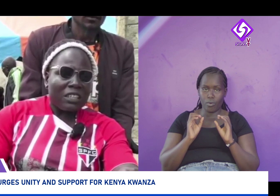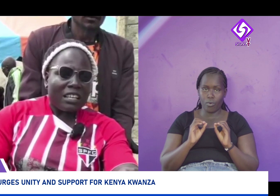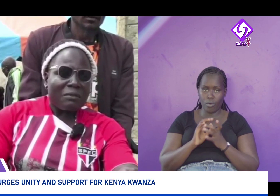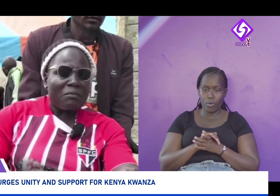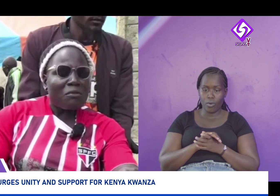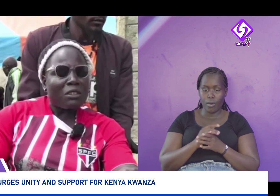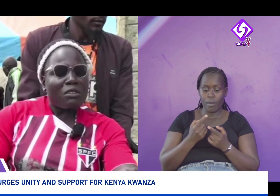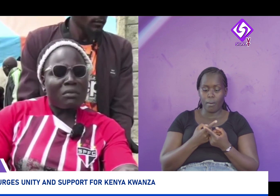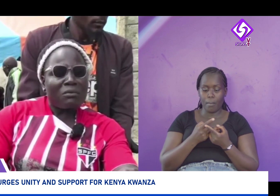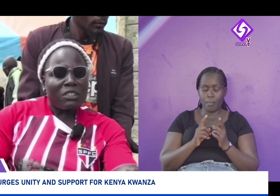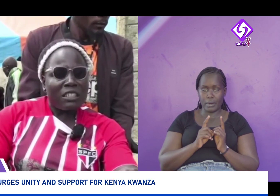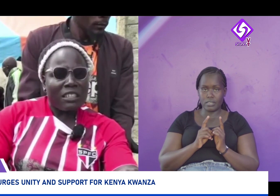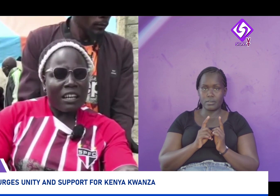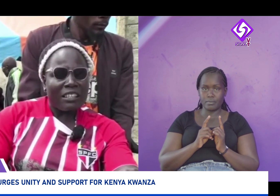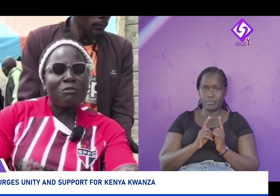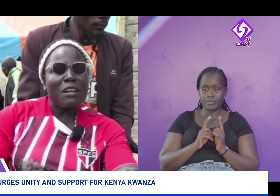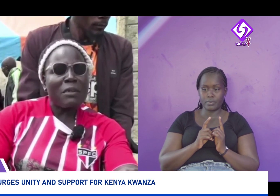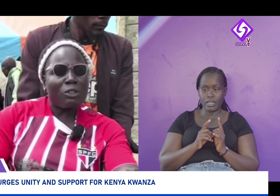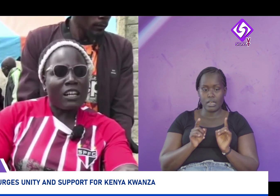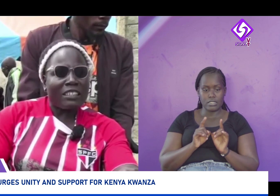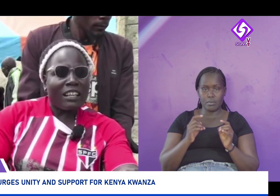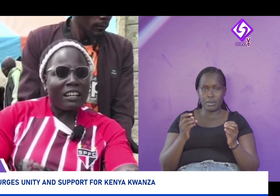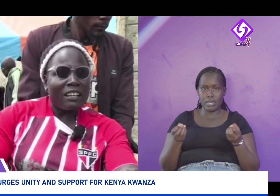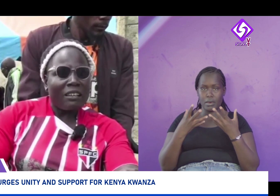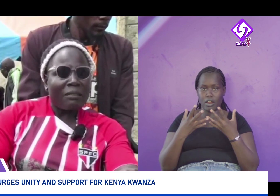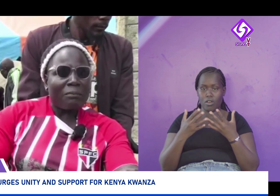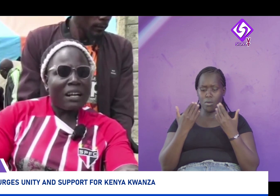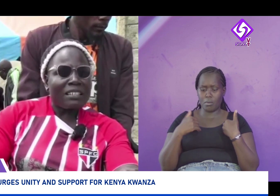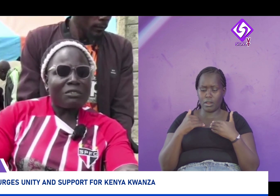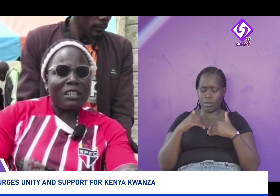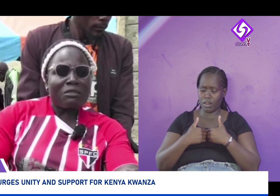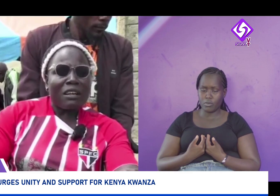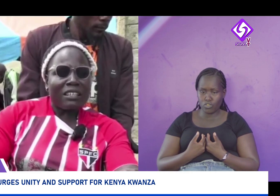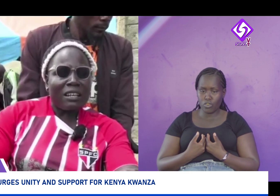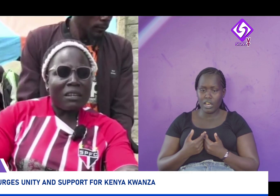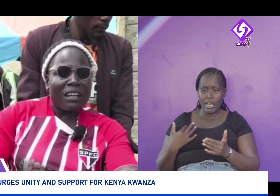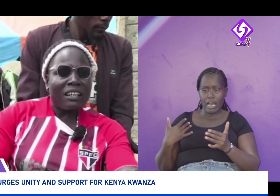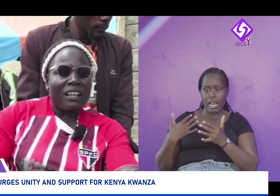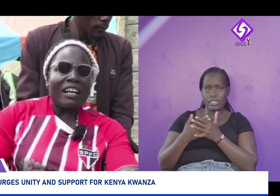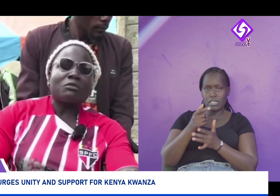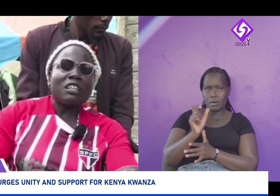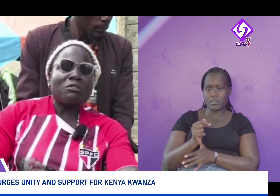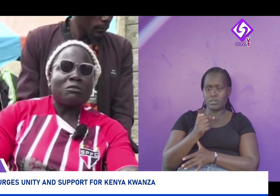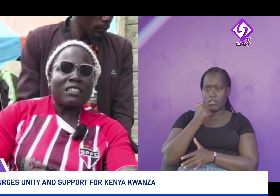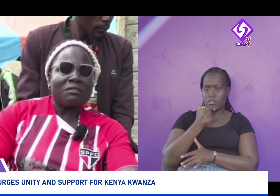yani imekuwa tu kama muujiza. Nilikuwa nimechoka hata mtu alikuwa ananiambia atakuja tukuandike